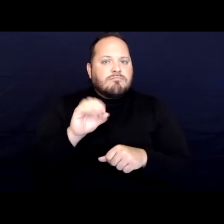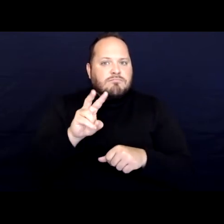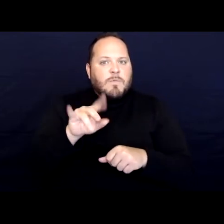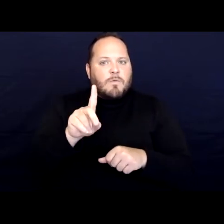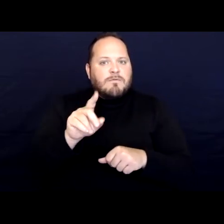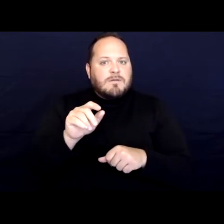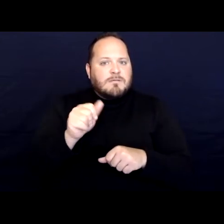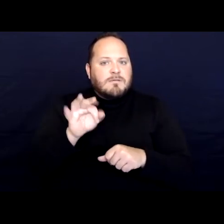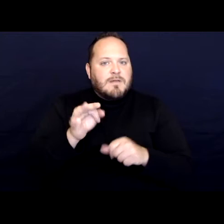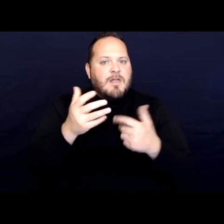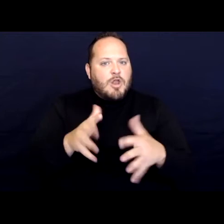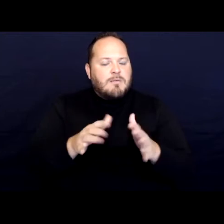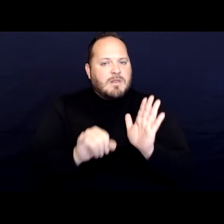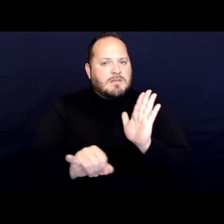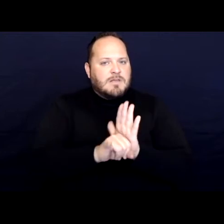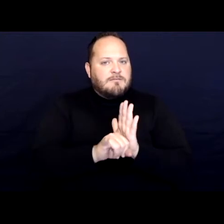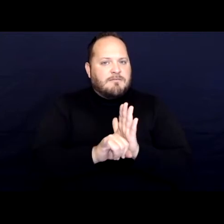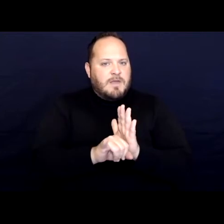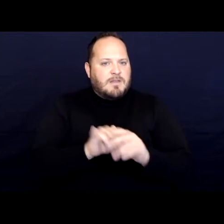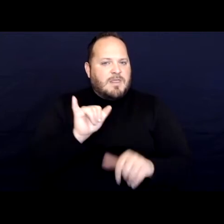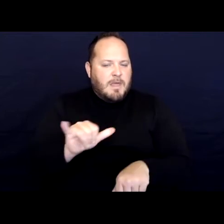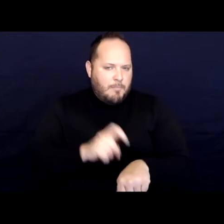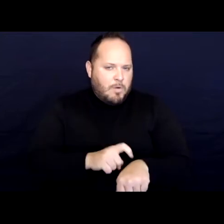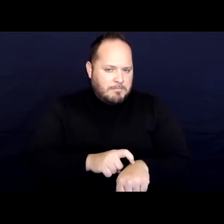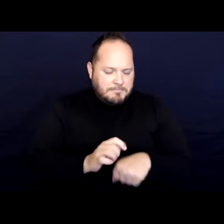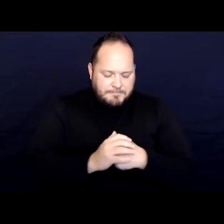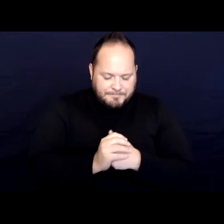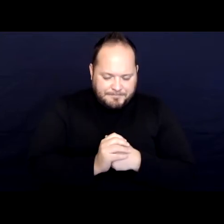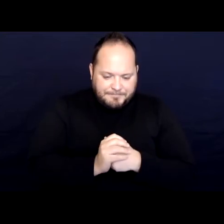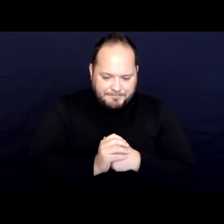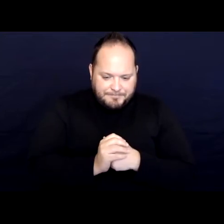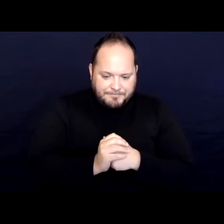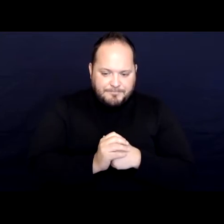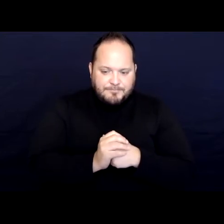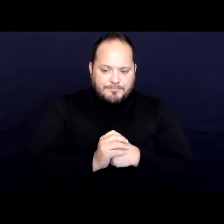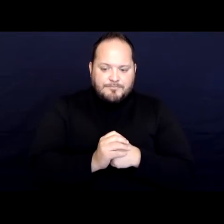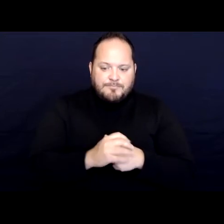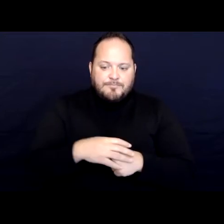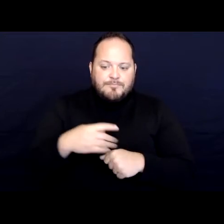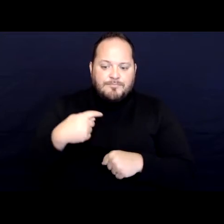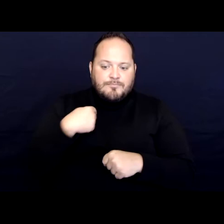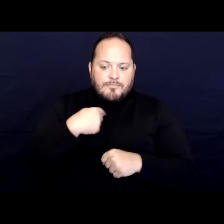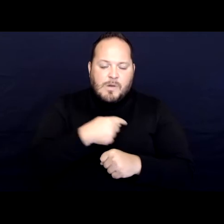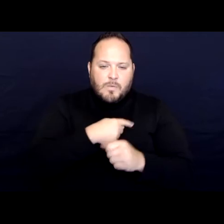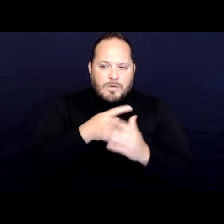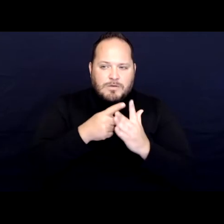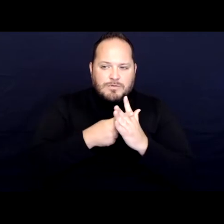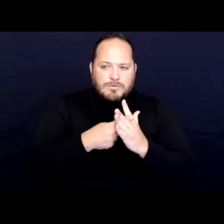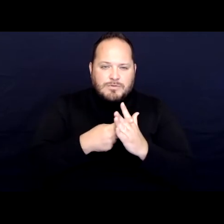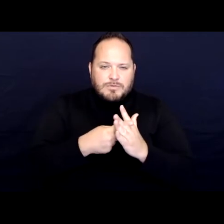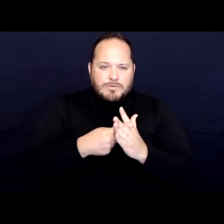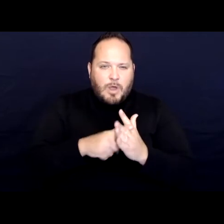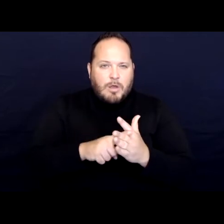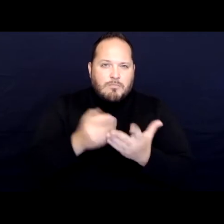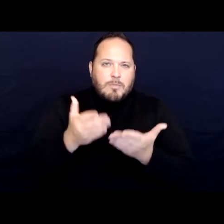point. And so we started probably that last week of